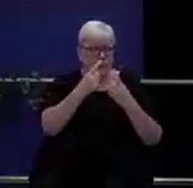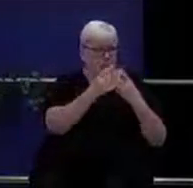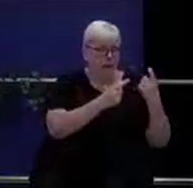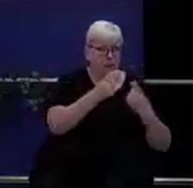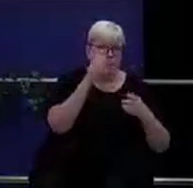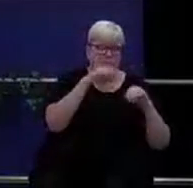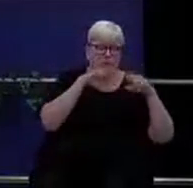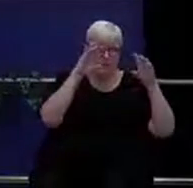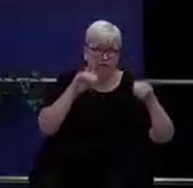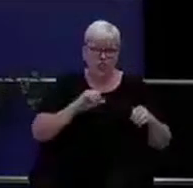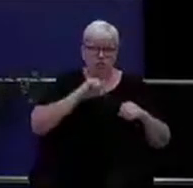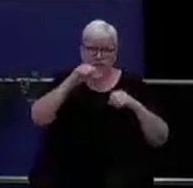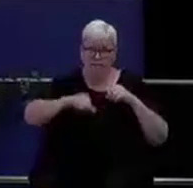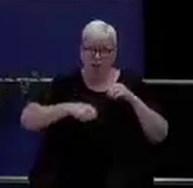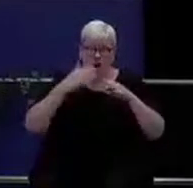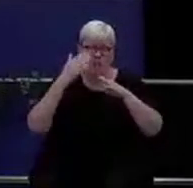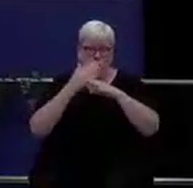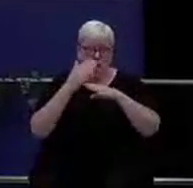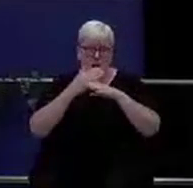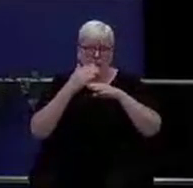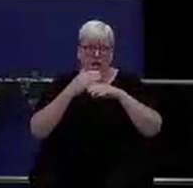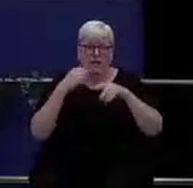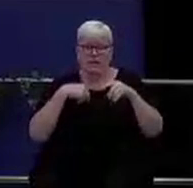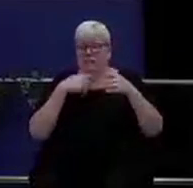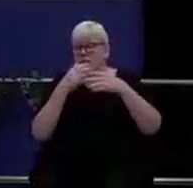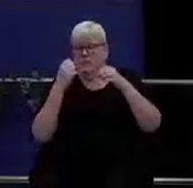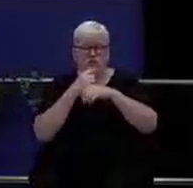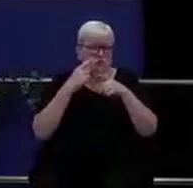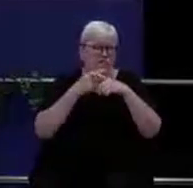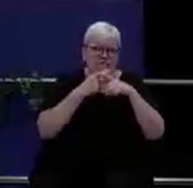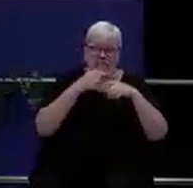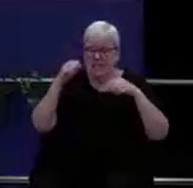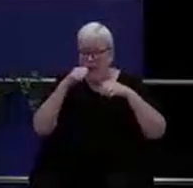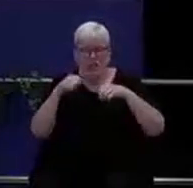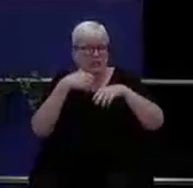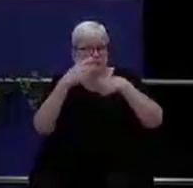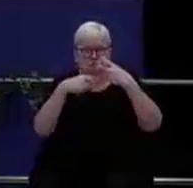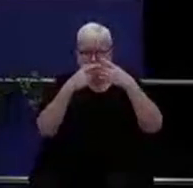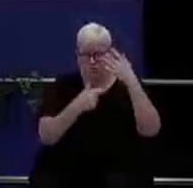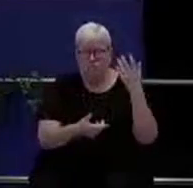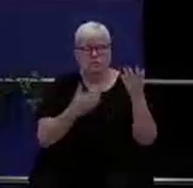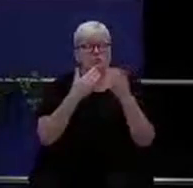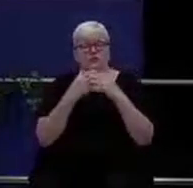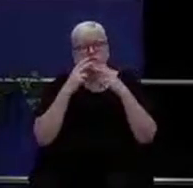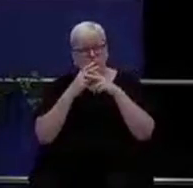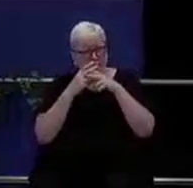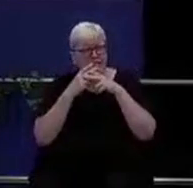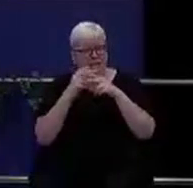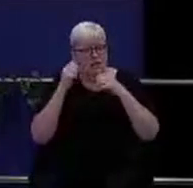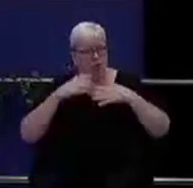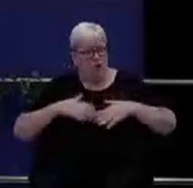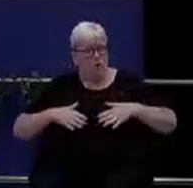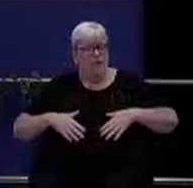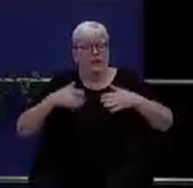and continue the very essential work of carding and spinning and knitting and darning, because they had to maintain their own clothing. And also it's sort